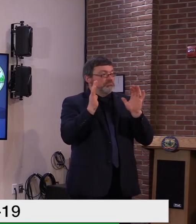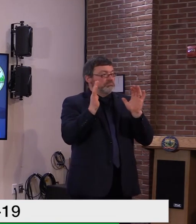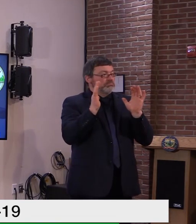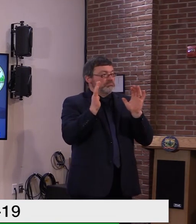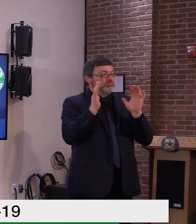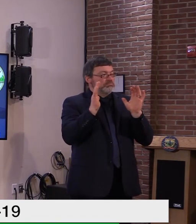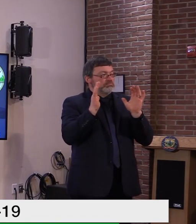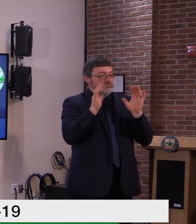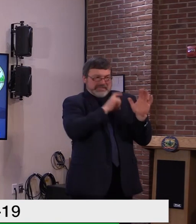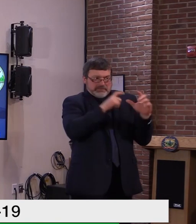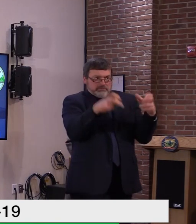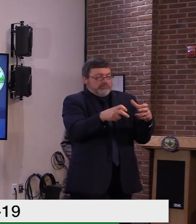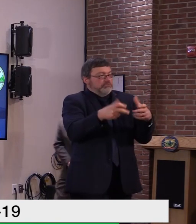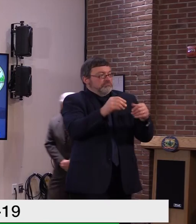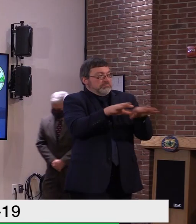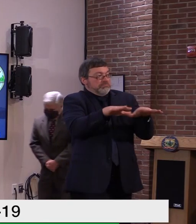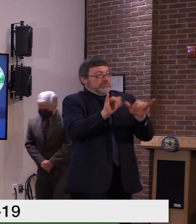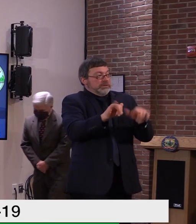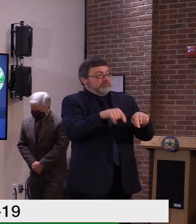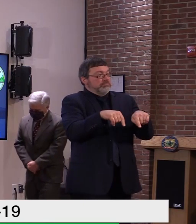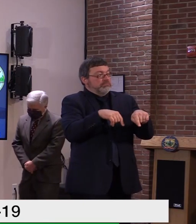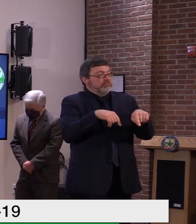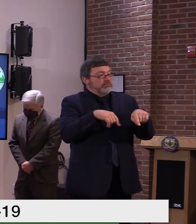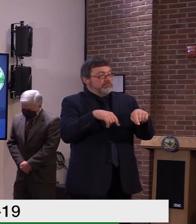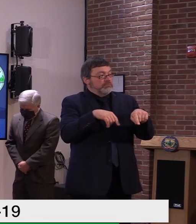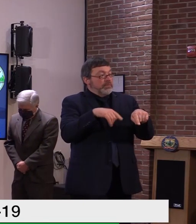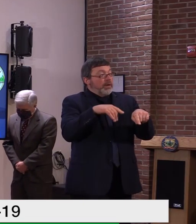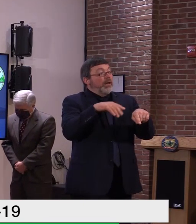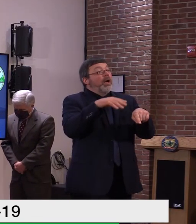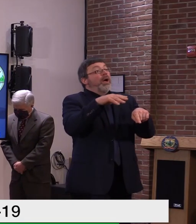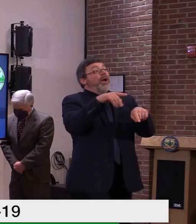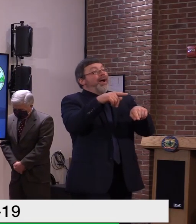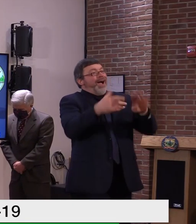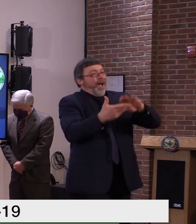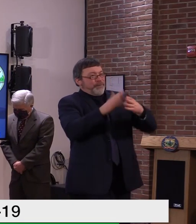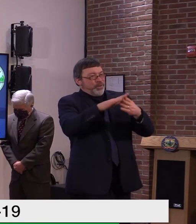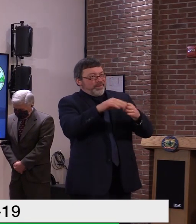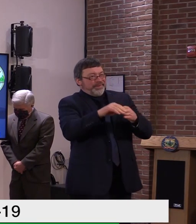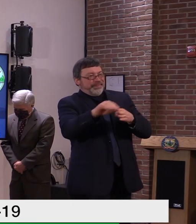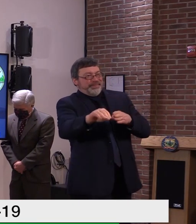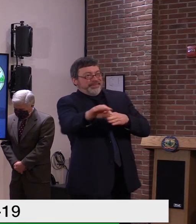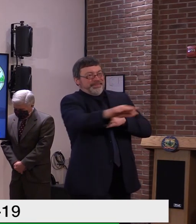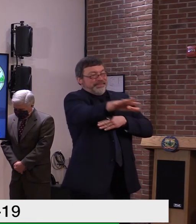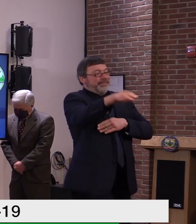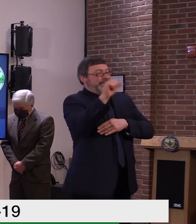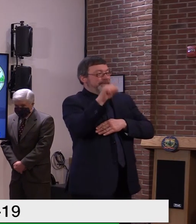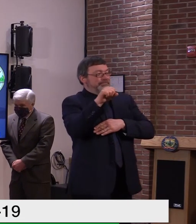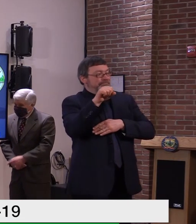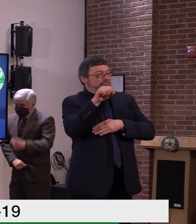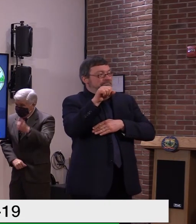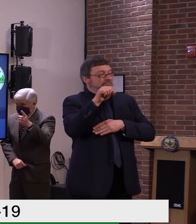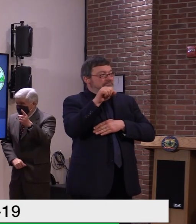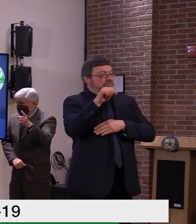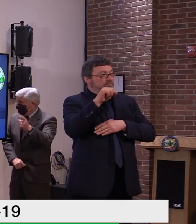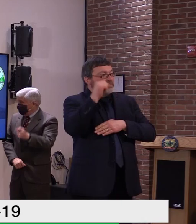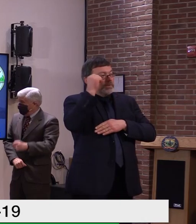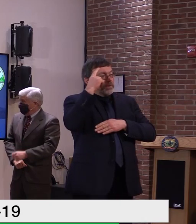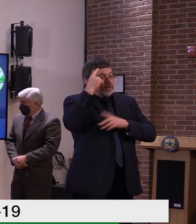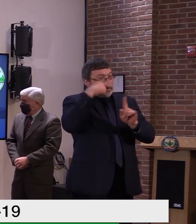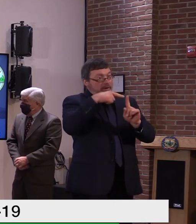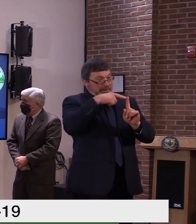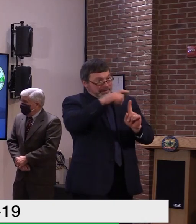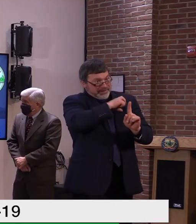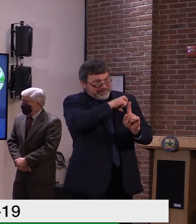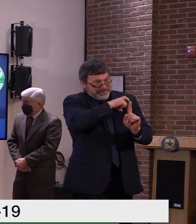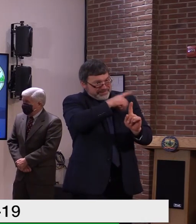A secondary outbreaks from that occur. It's usually one individual who may live in the same household as someone, one individual